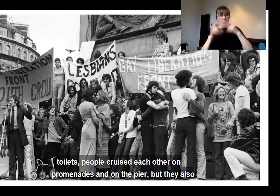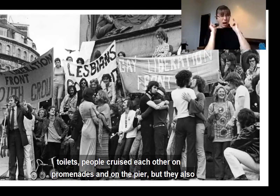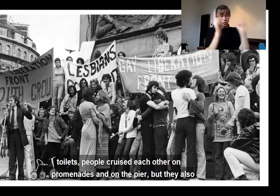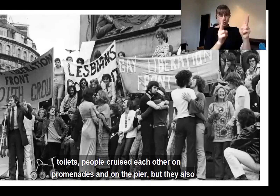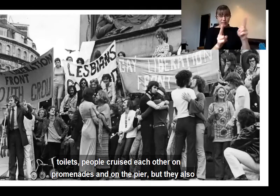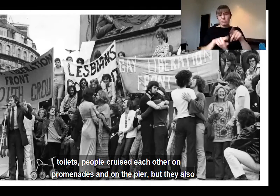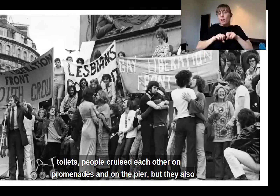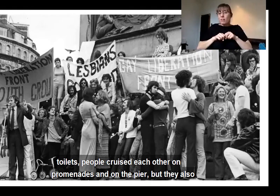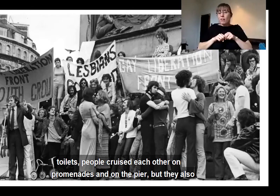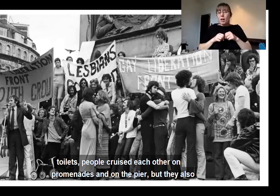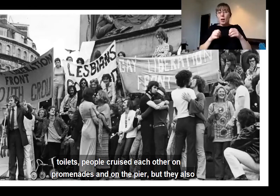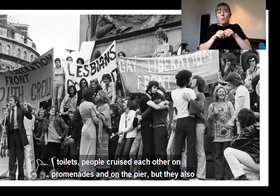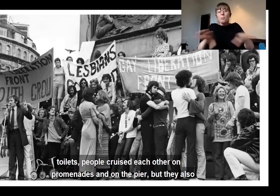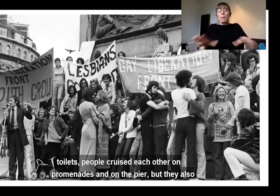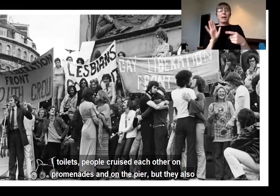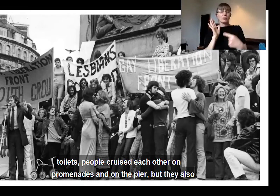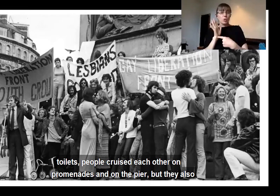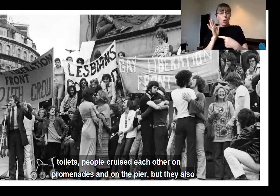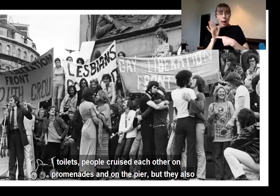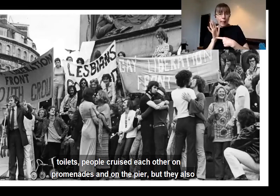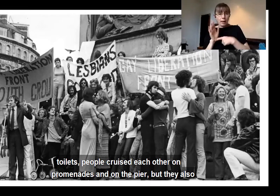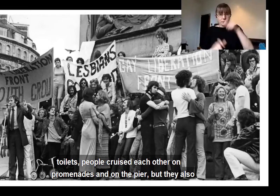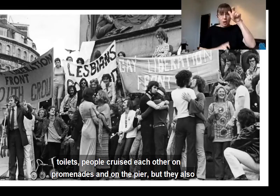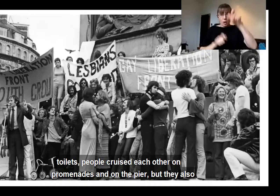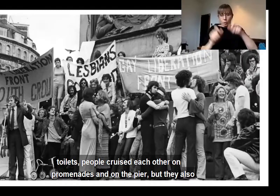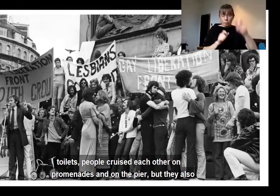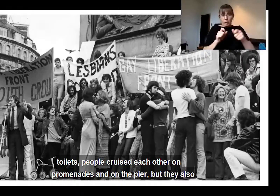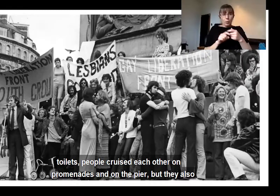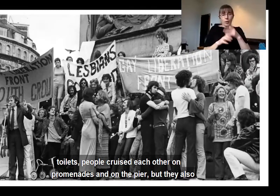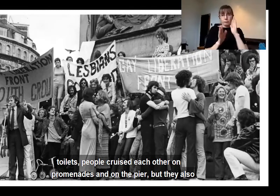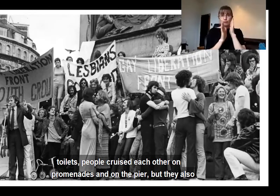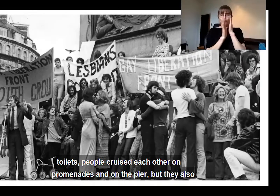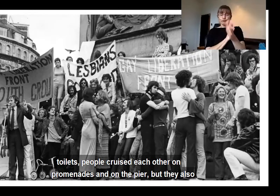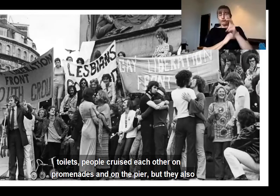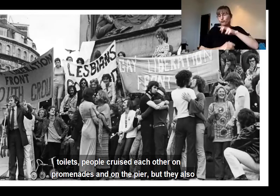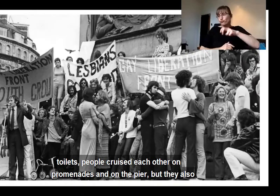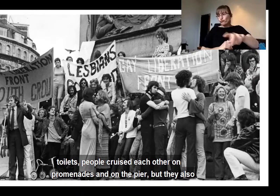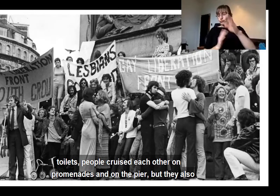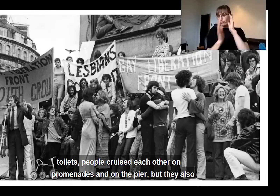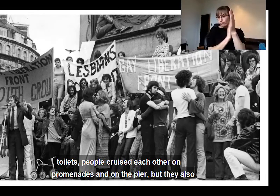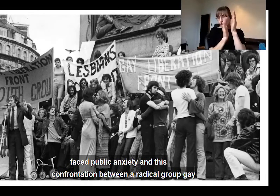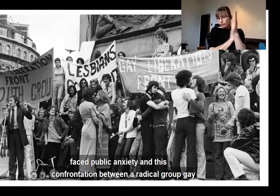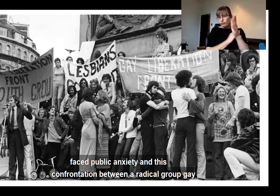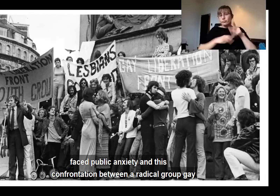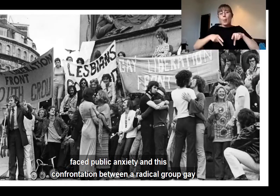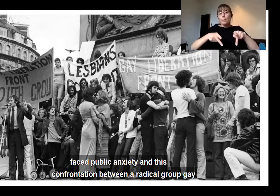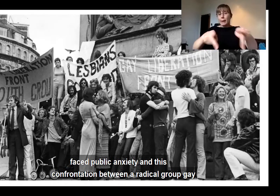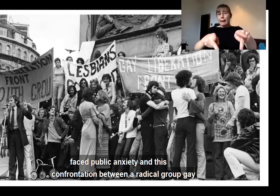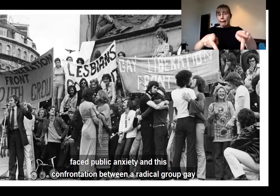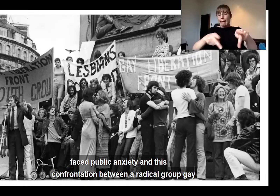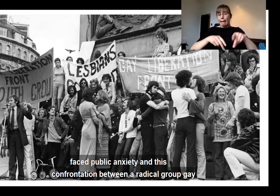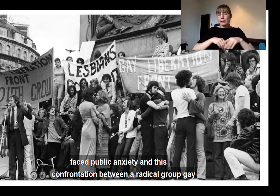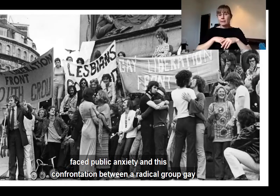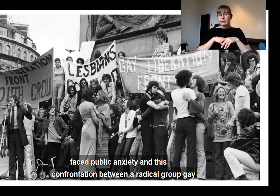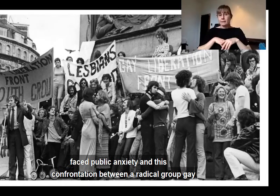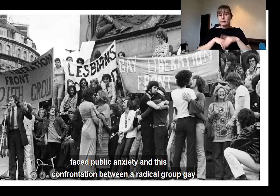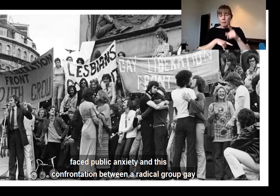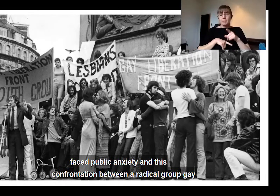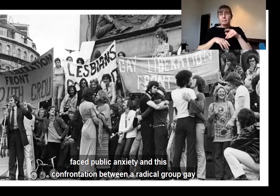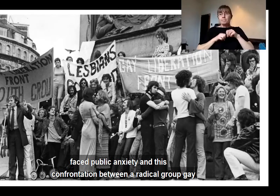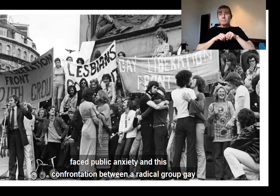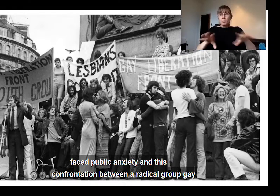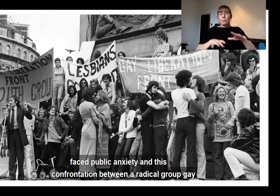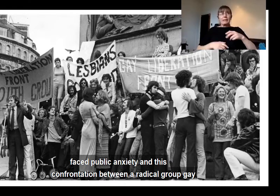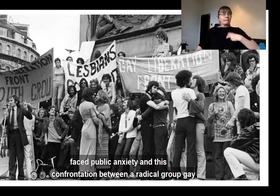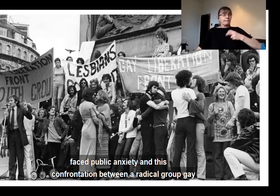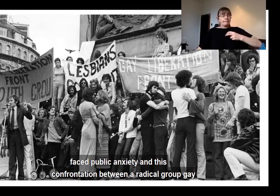toilets. People cruised each other on promenades and on the pier. But they also faced public anxiety